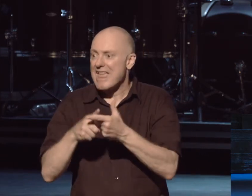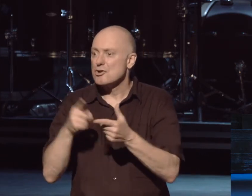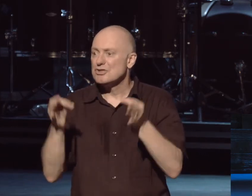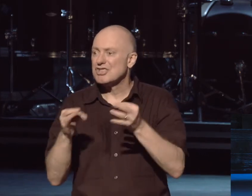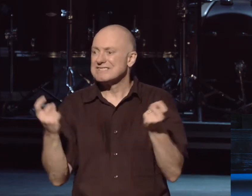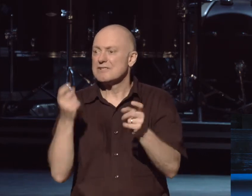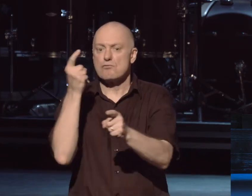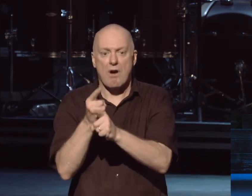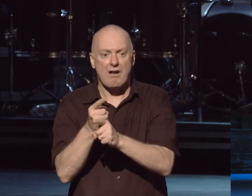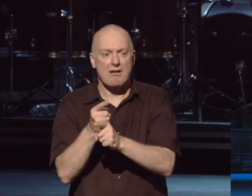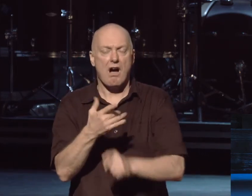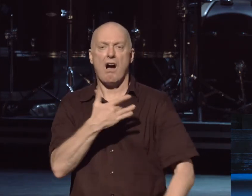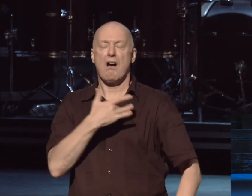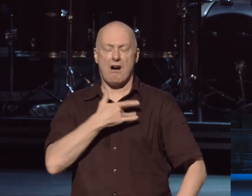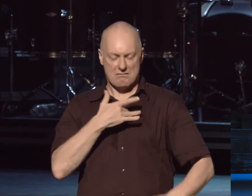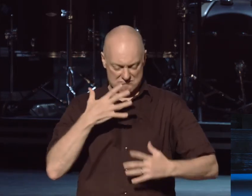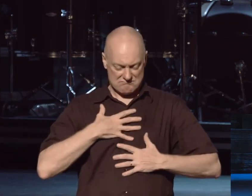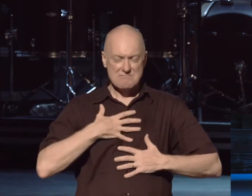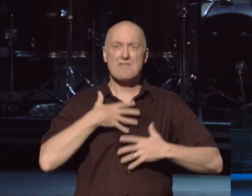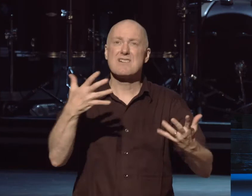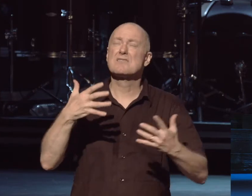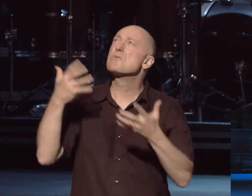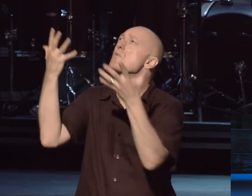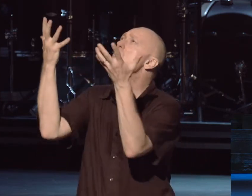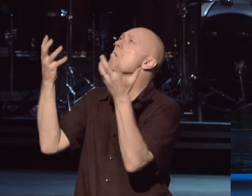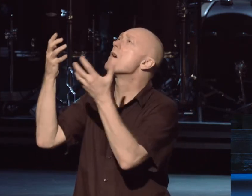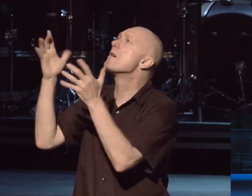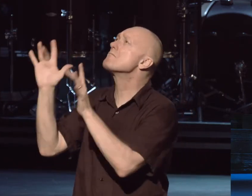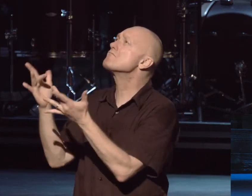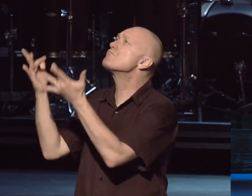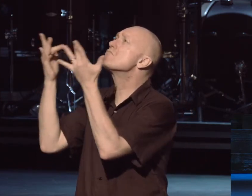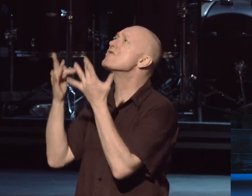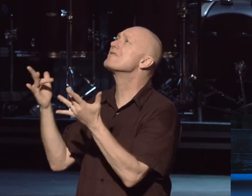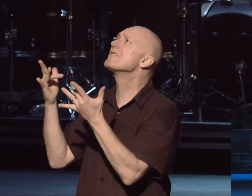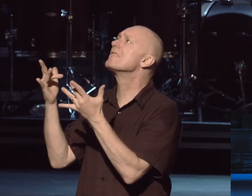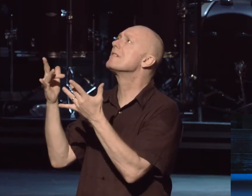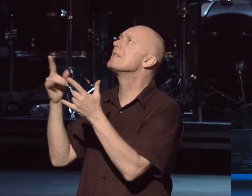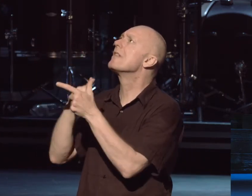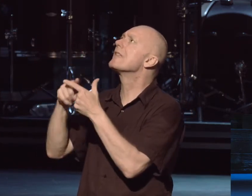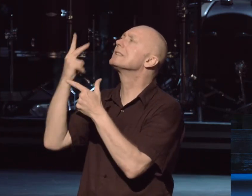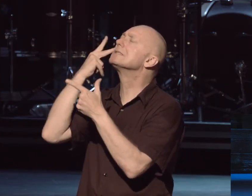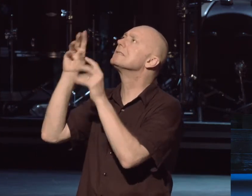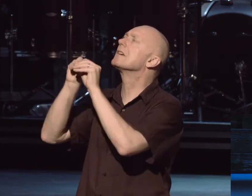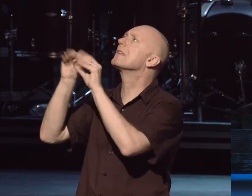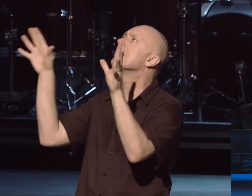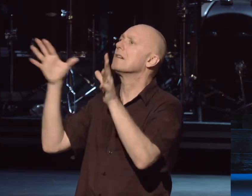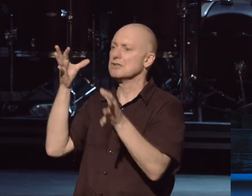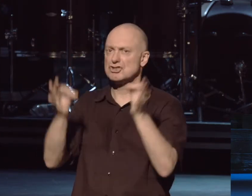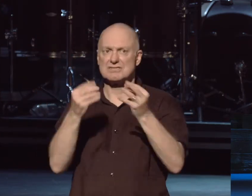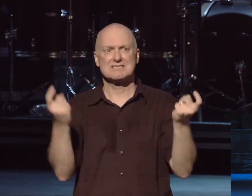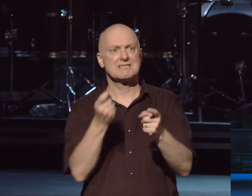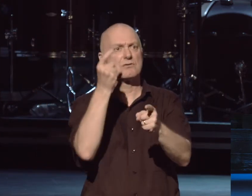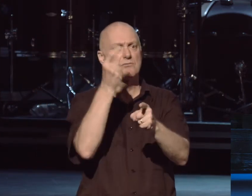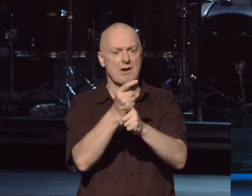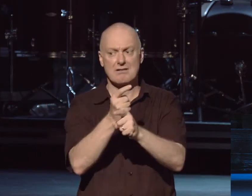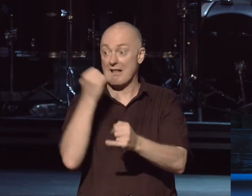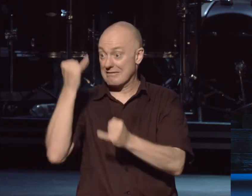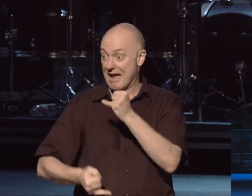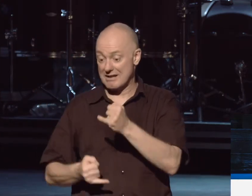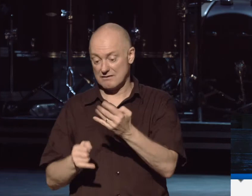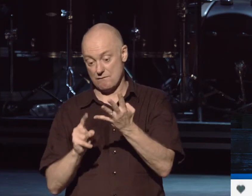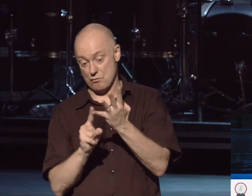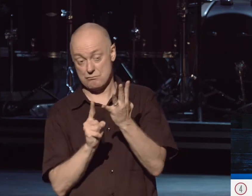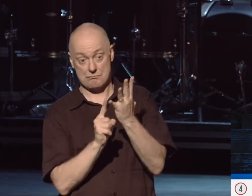confession cries out for mercy, suddenly sees clearly, judges sin rightly, and lastly, fourthly,